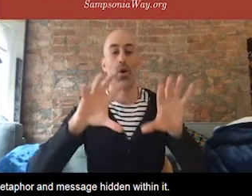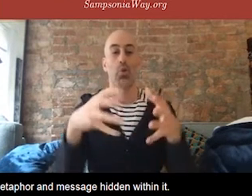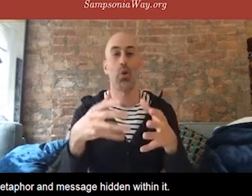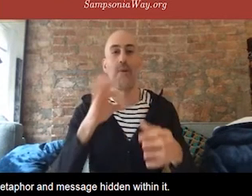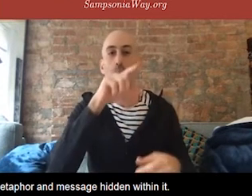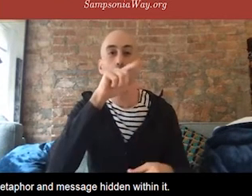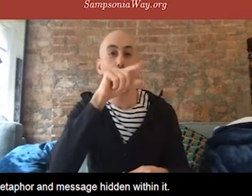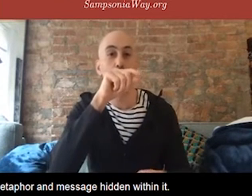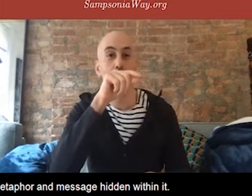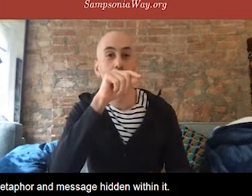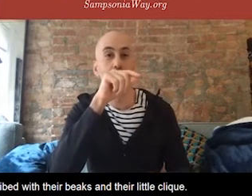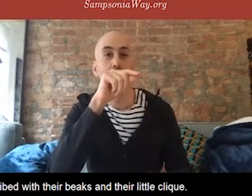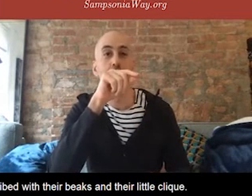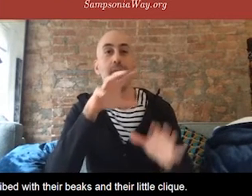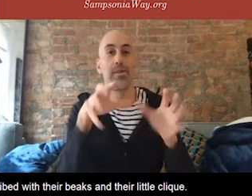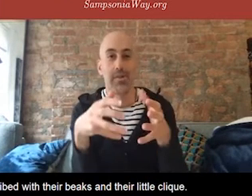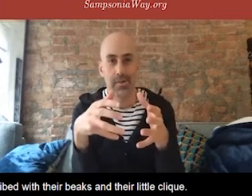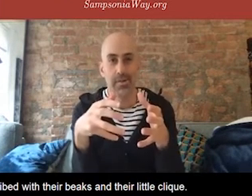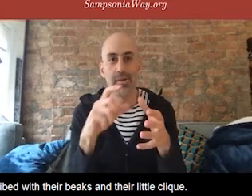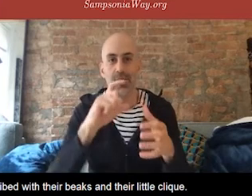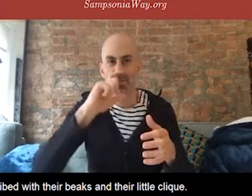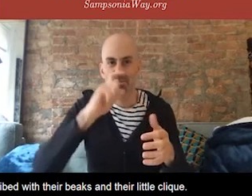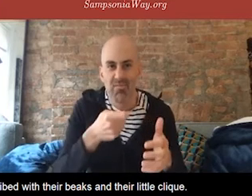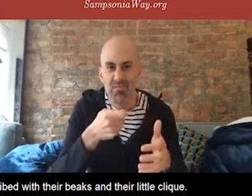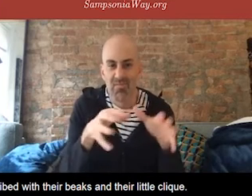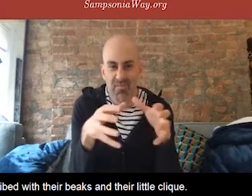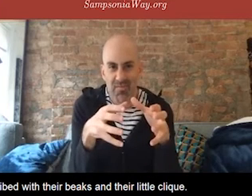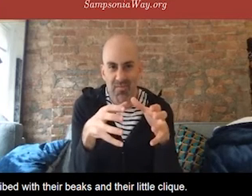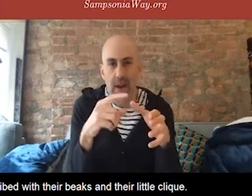message hidden within it. It's about a group of birds.